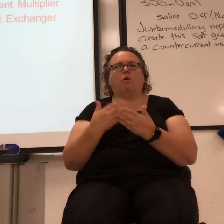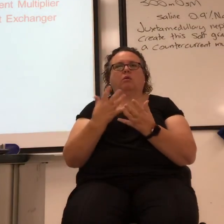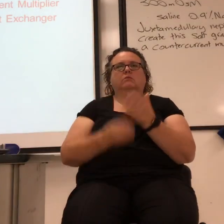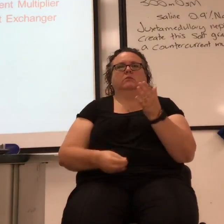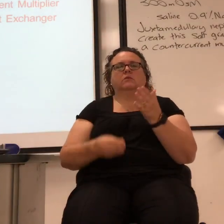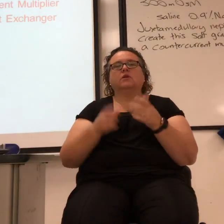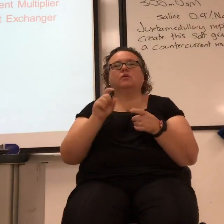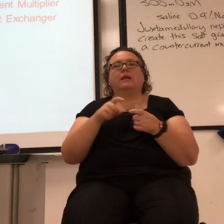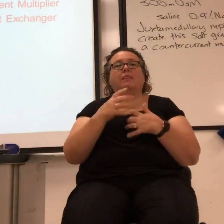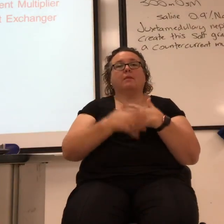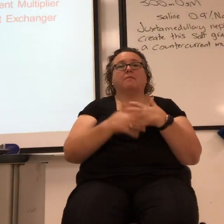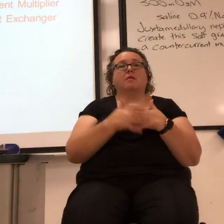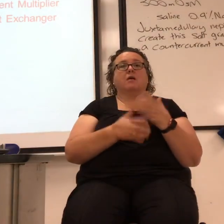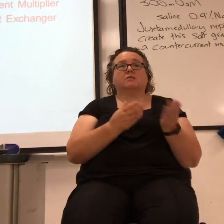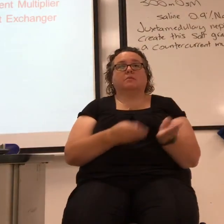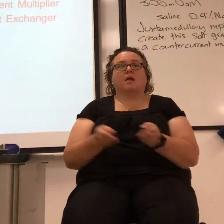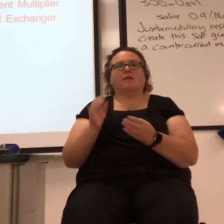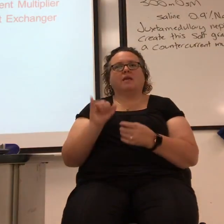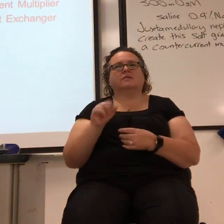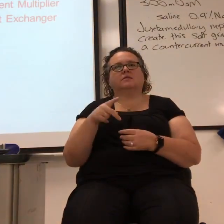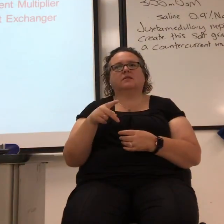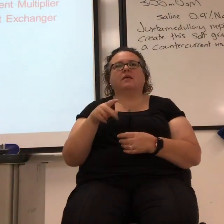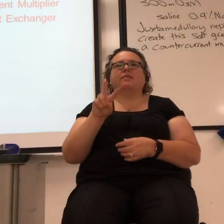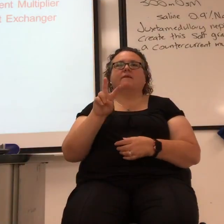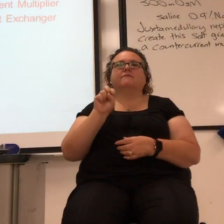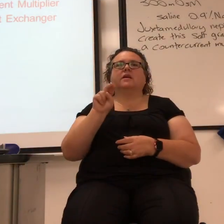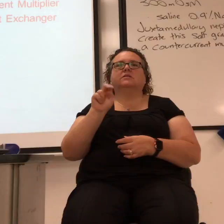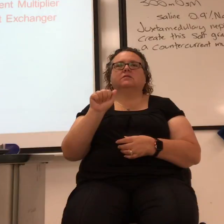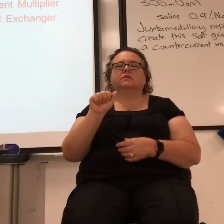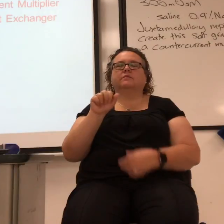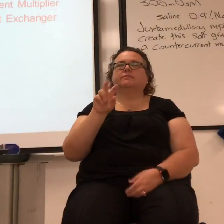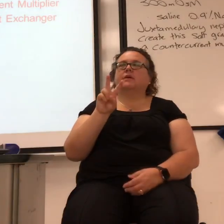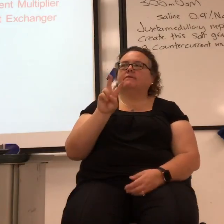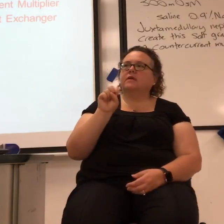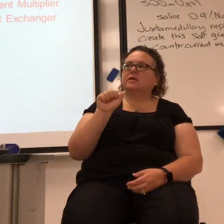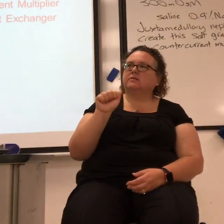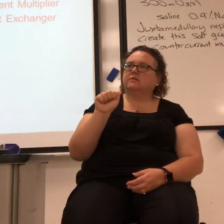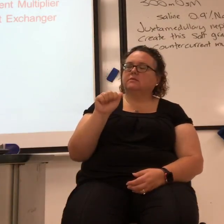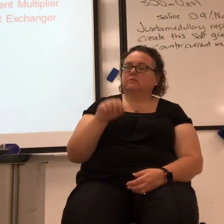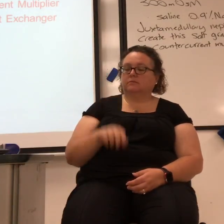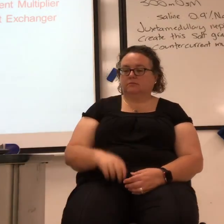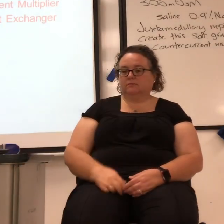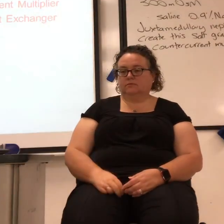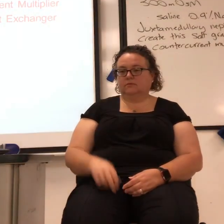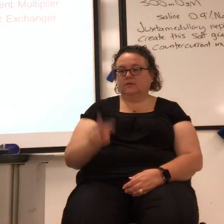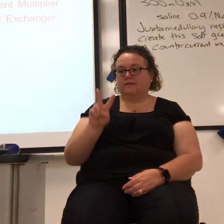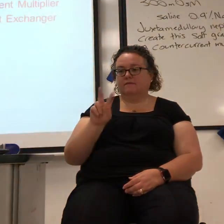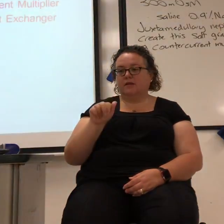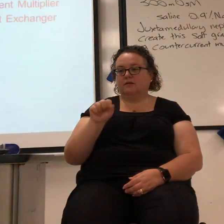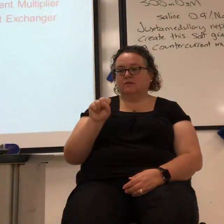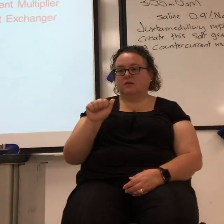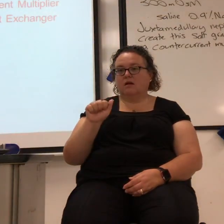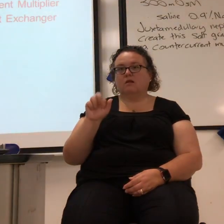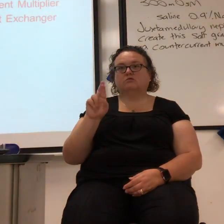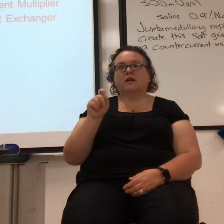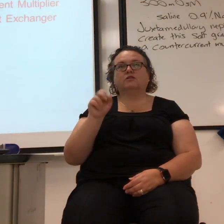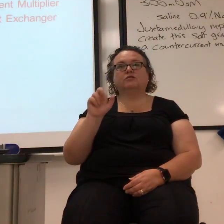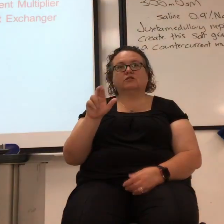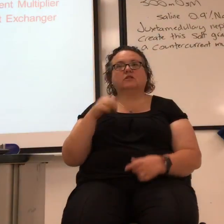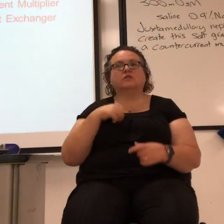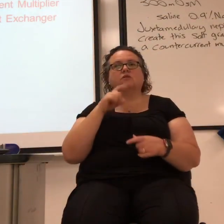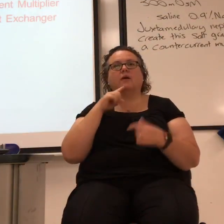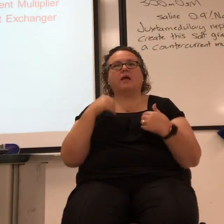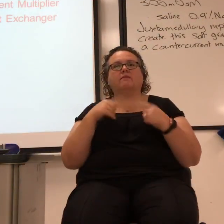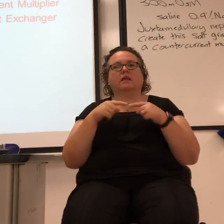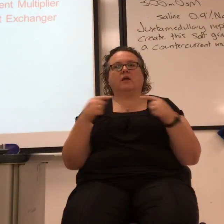blood supply, which in this case is the vasa recta, to act as a countercurrent exchanger to preserve the salt gradient.